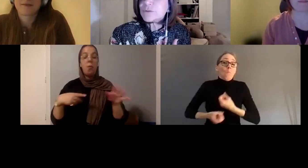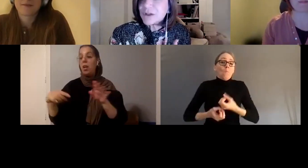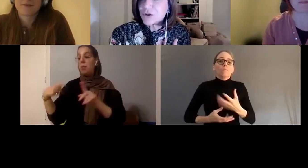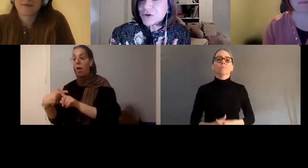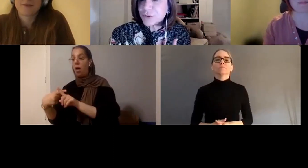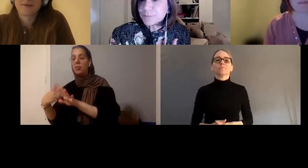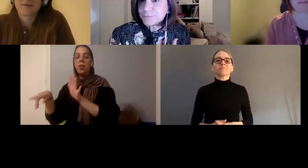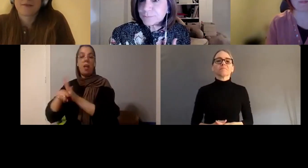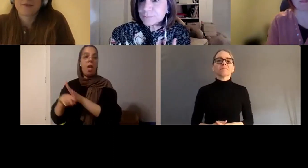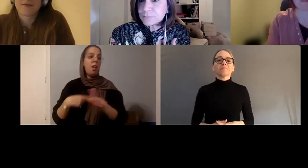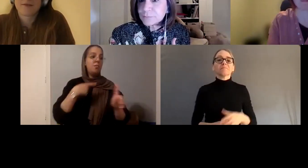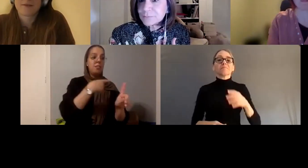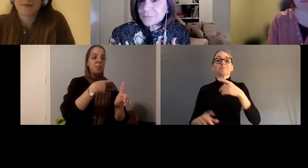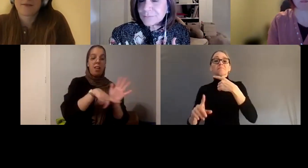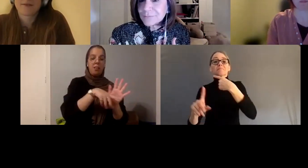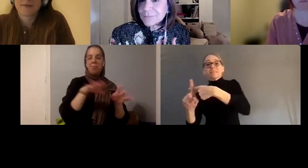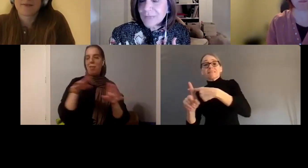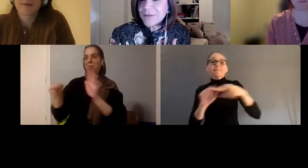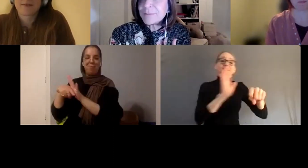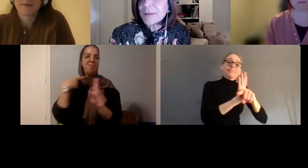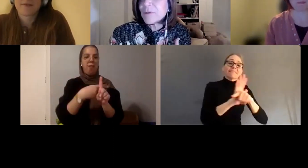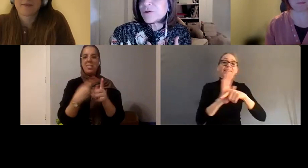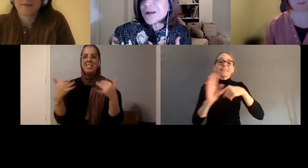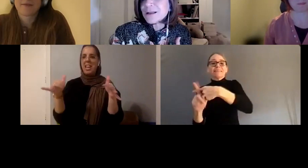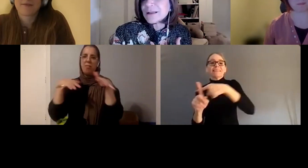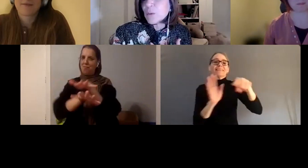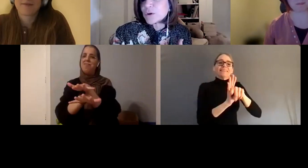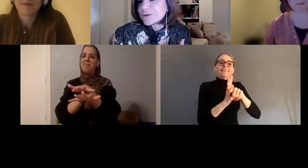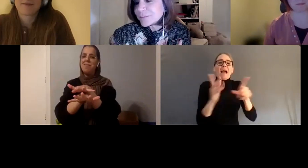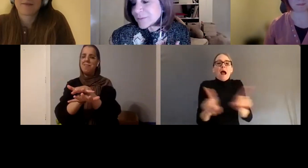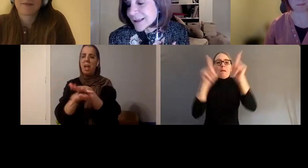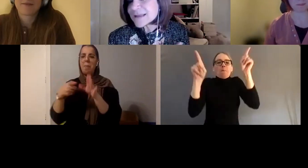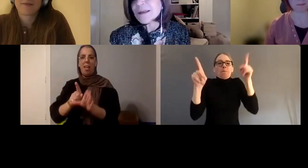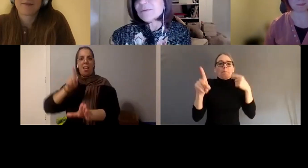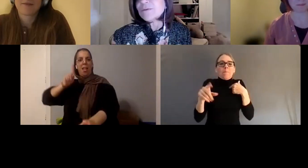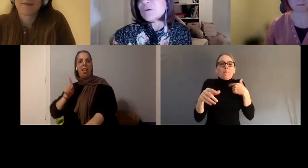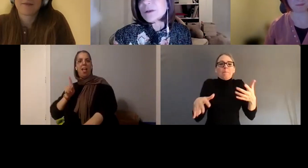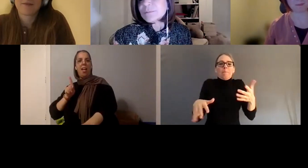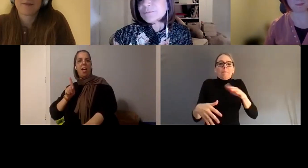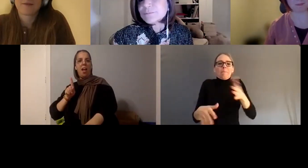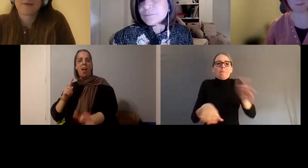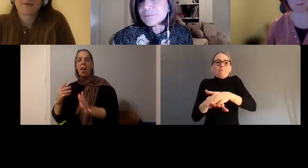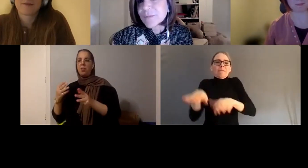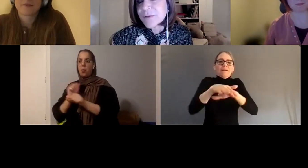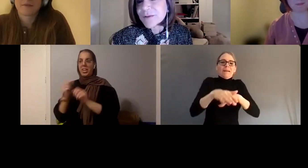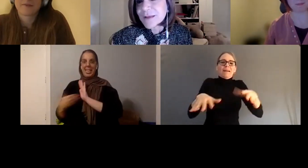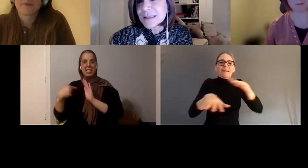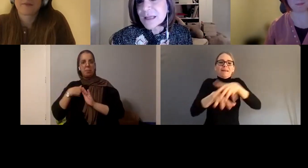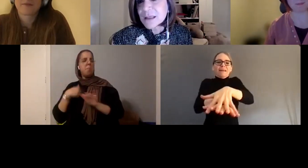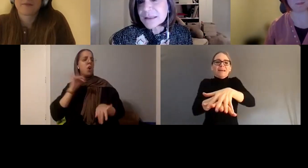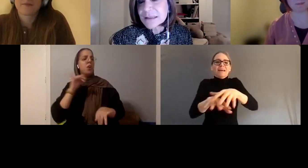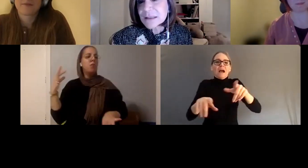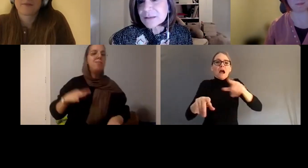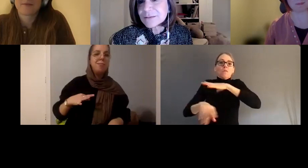kind of relationship. I think my marginality worked against me and for me. I think that's